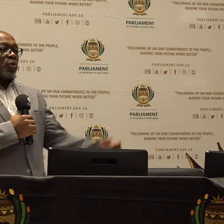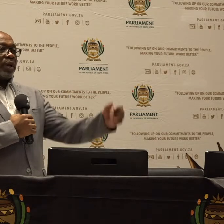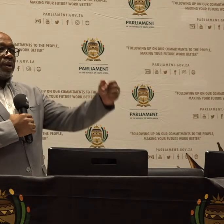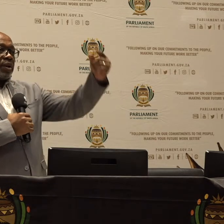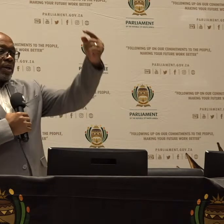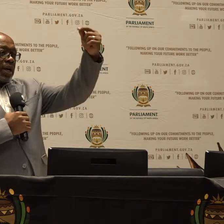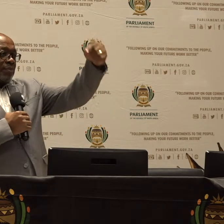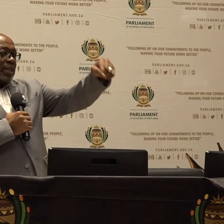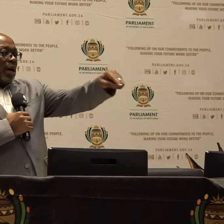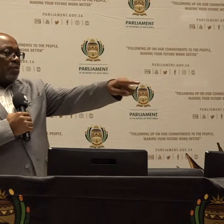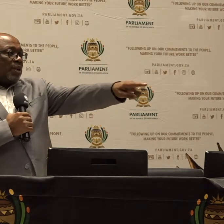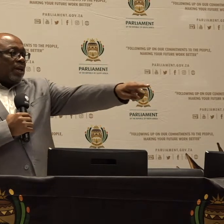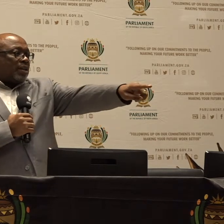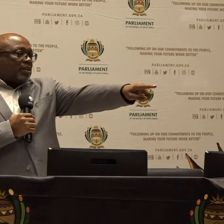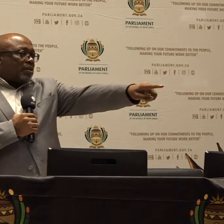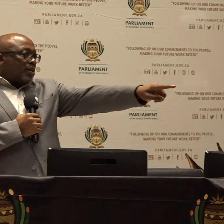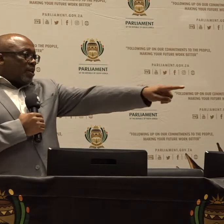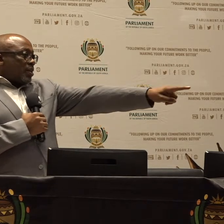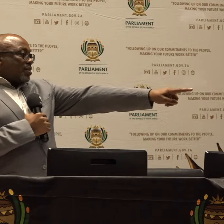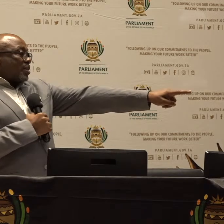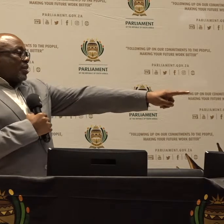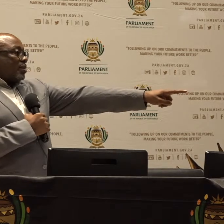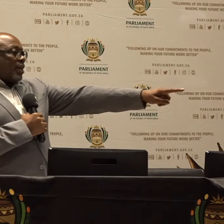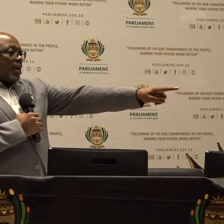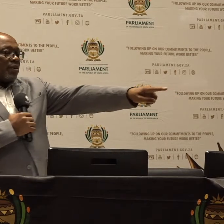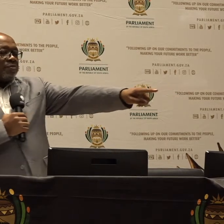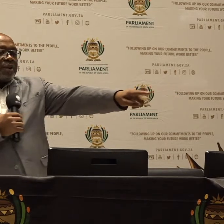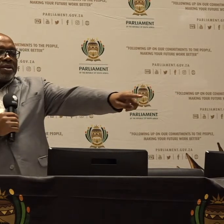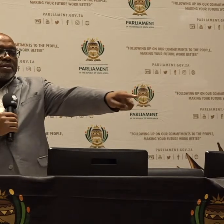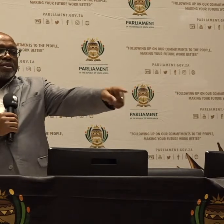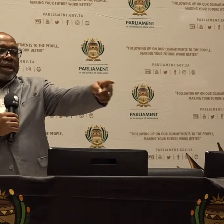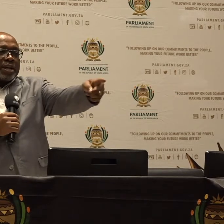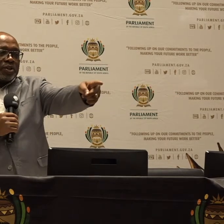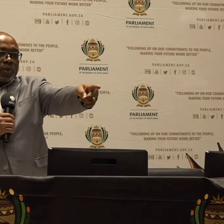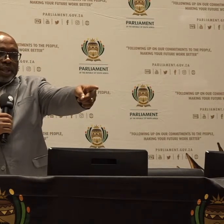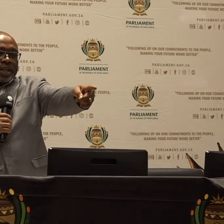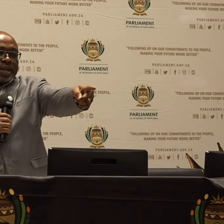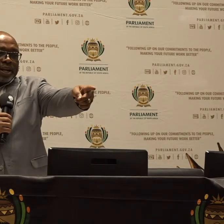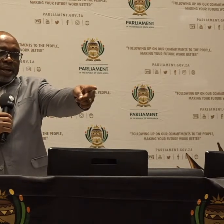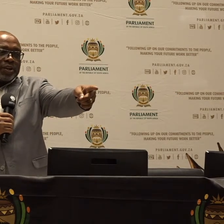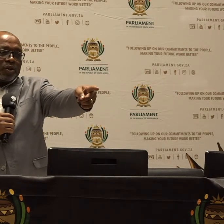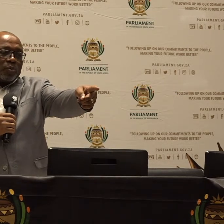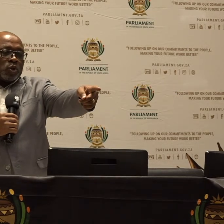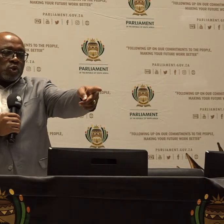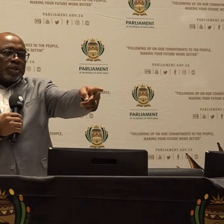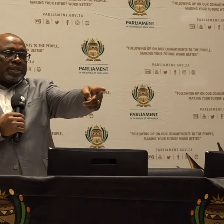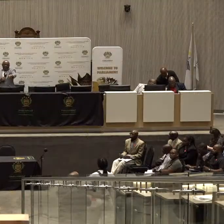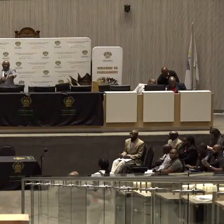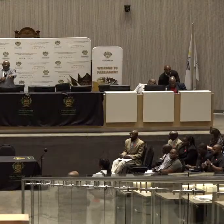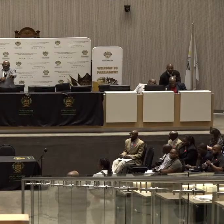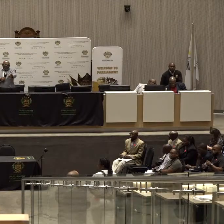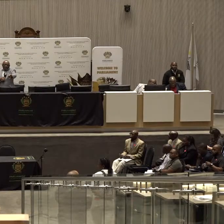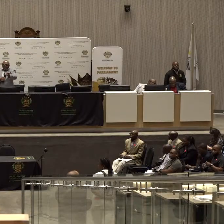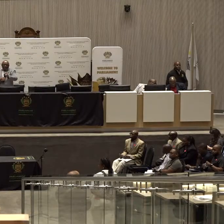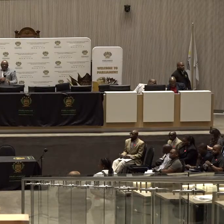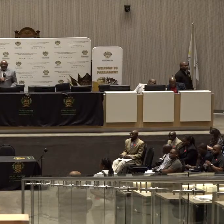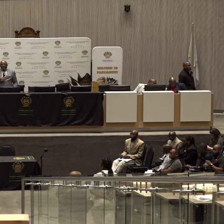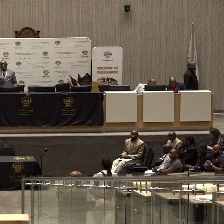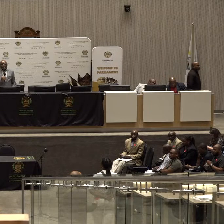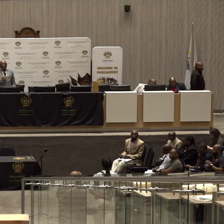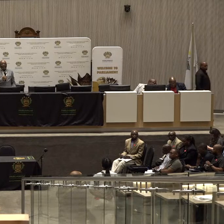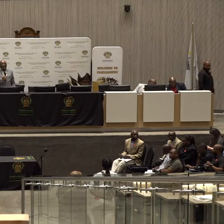you will come down and sit here in front and you will then any opportunity comes